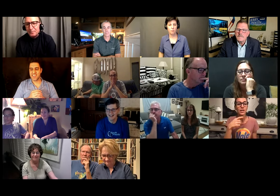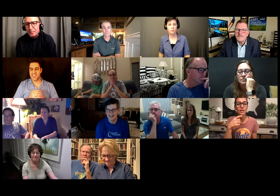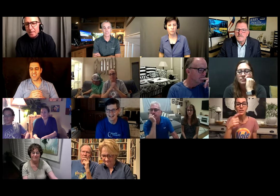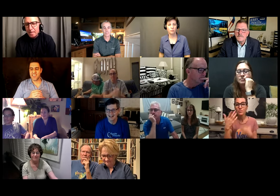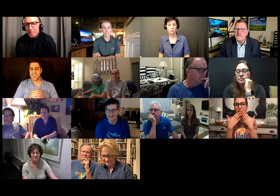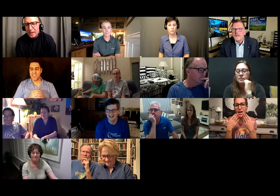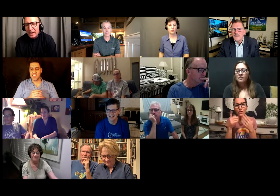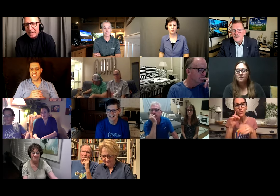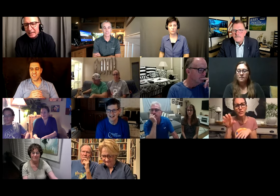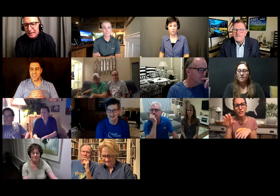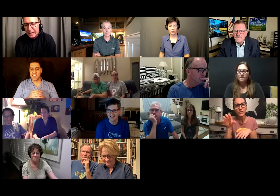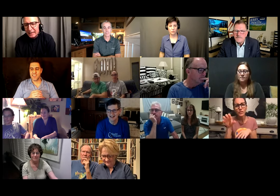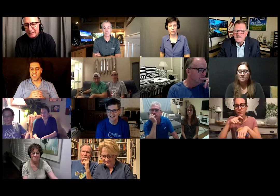questions.